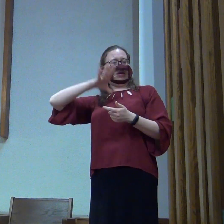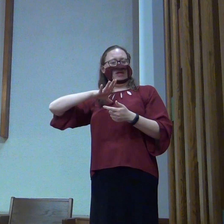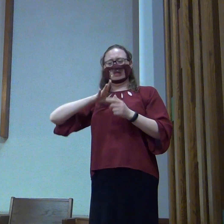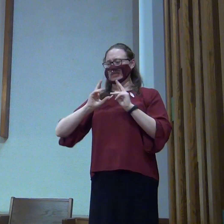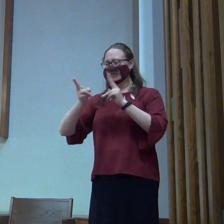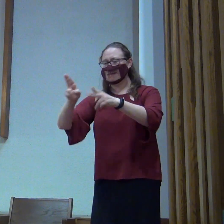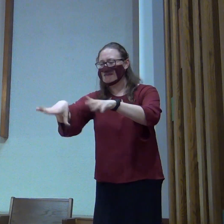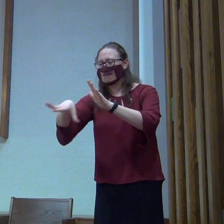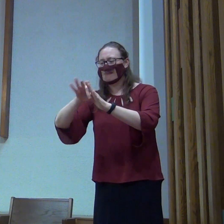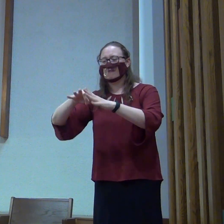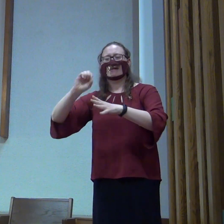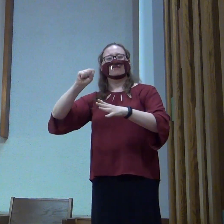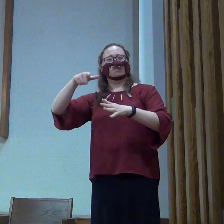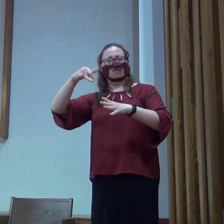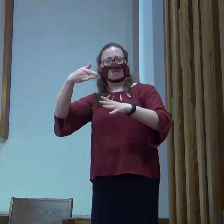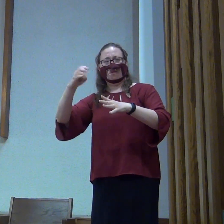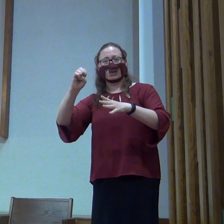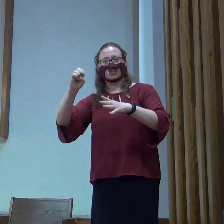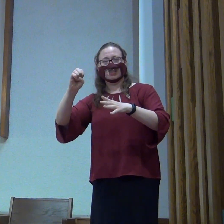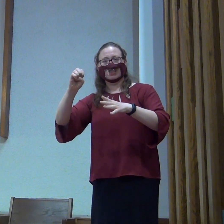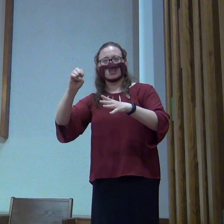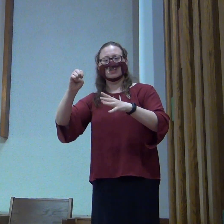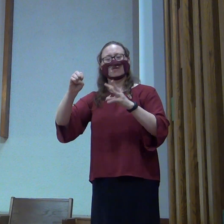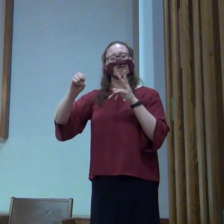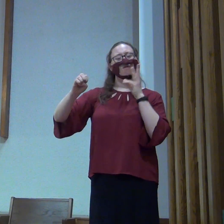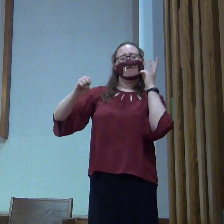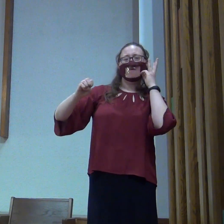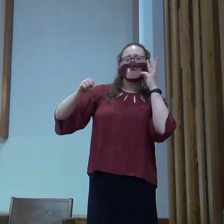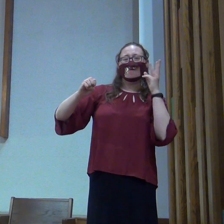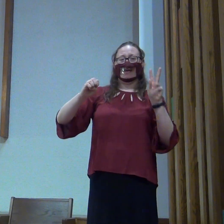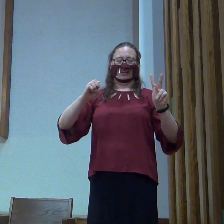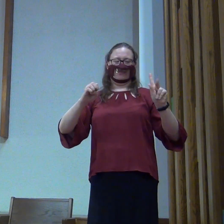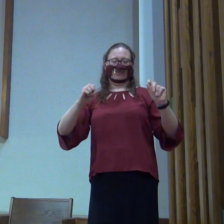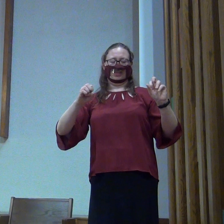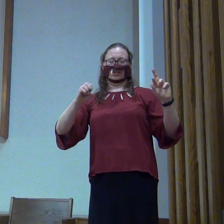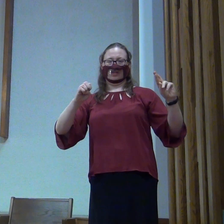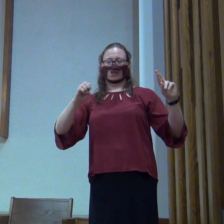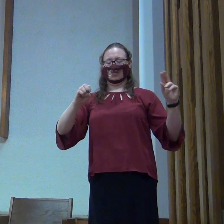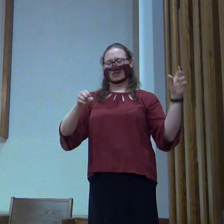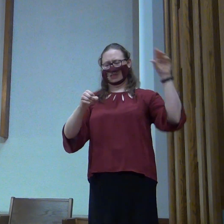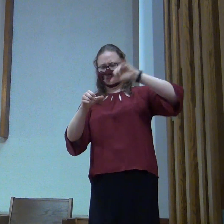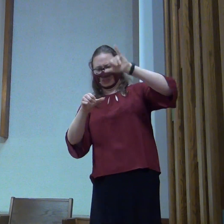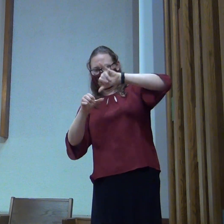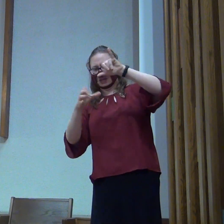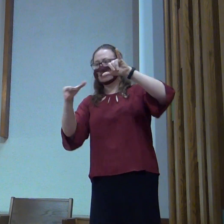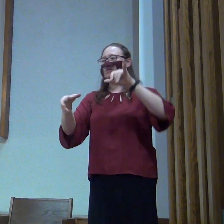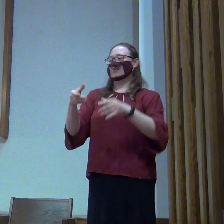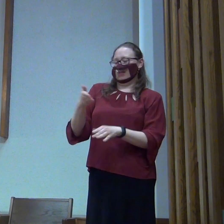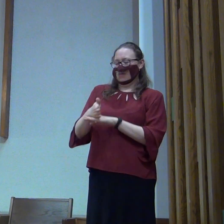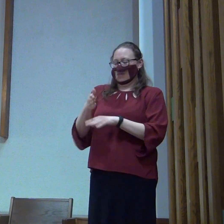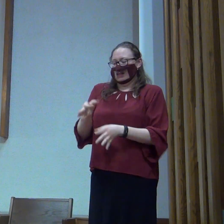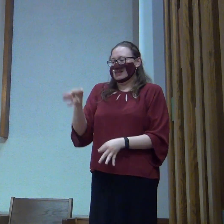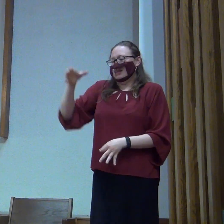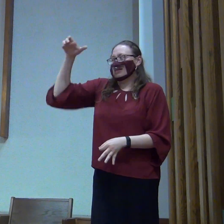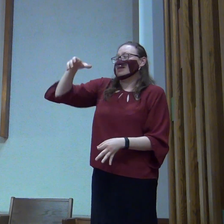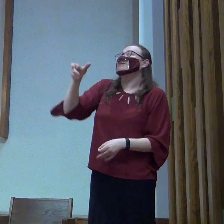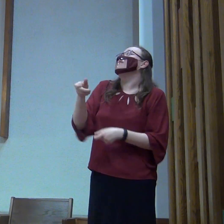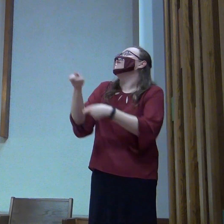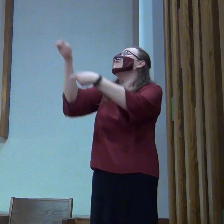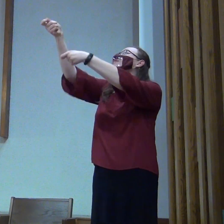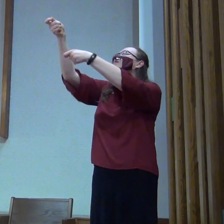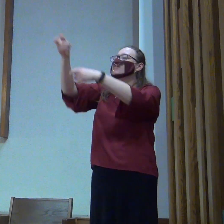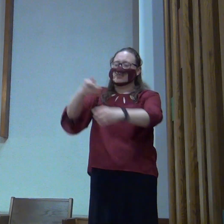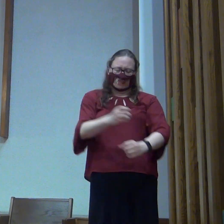ran and got a sponge. He filled it with wine vinegar, put it on a stick, and offered it to Jesus